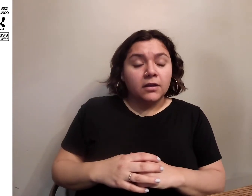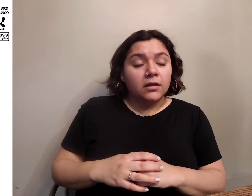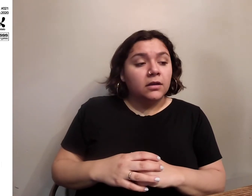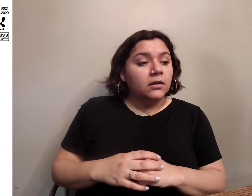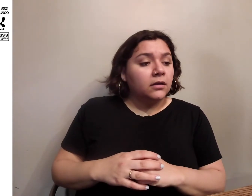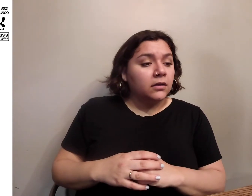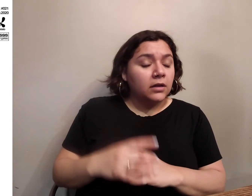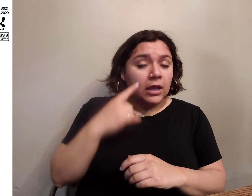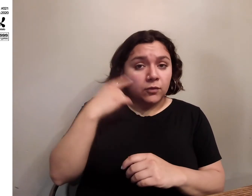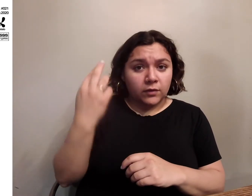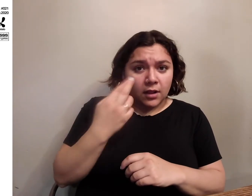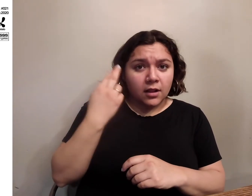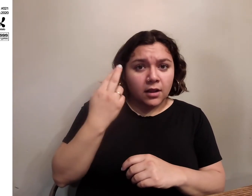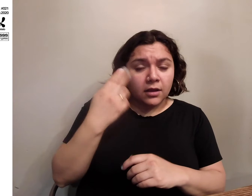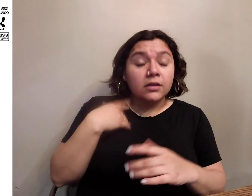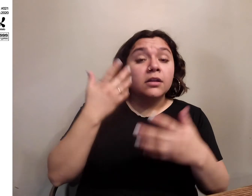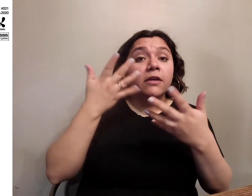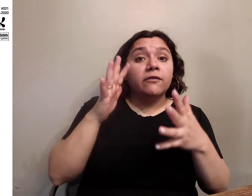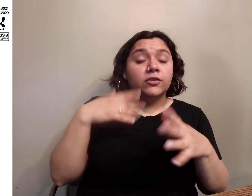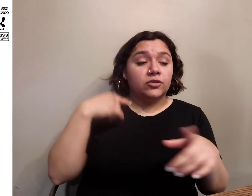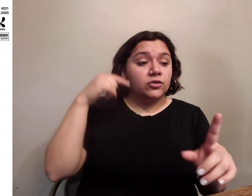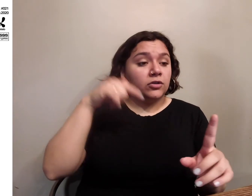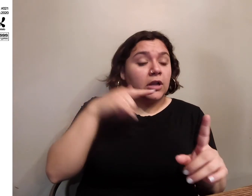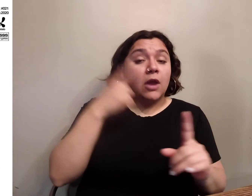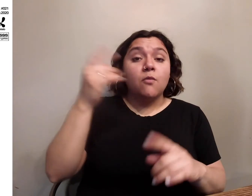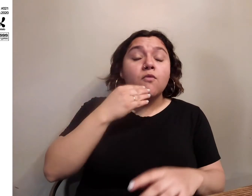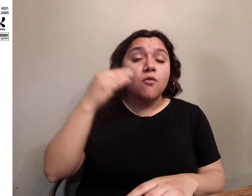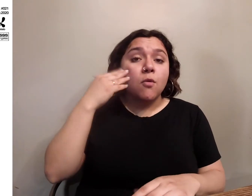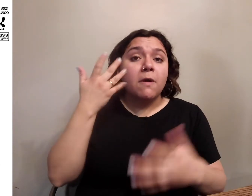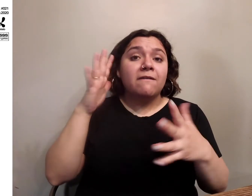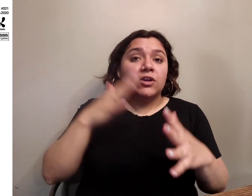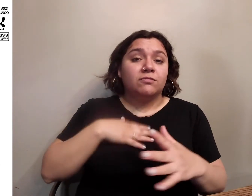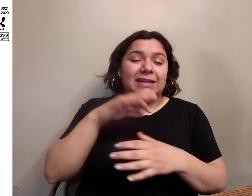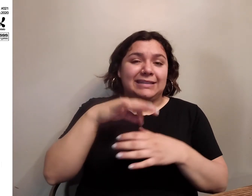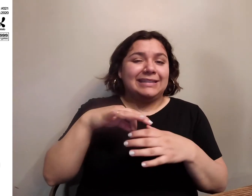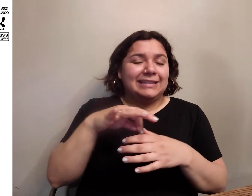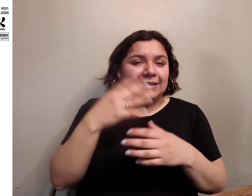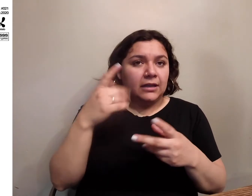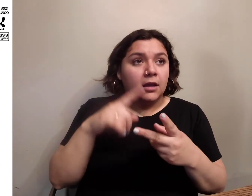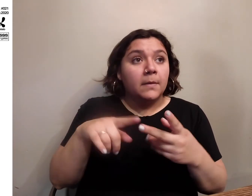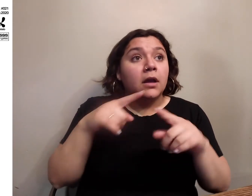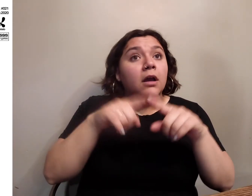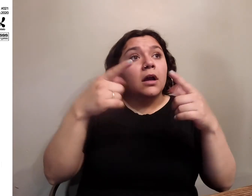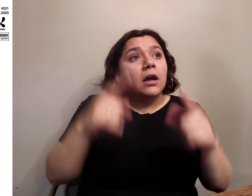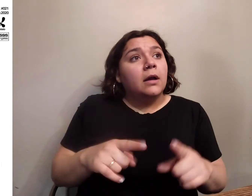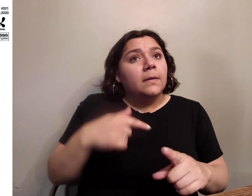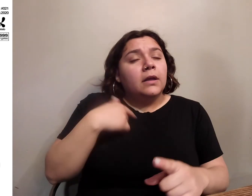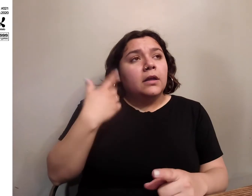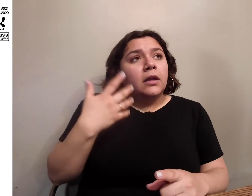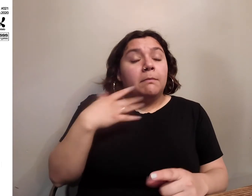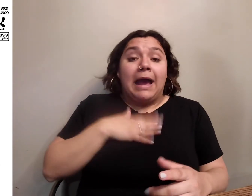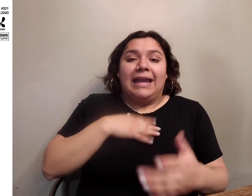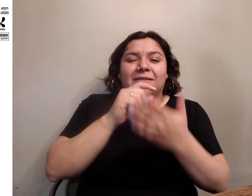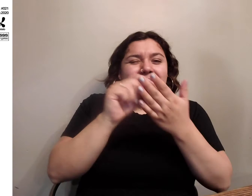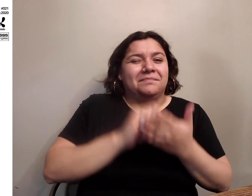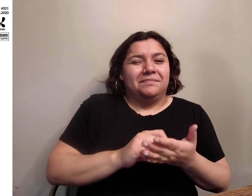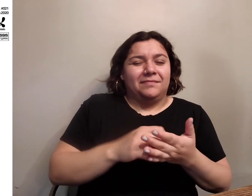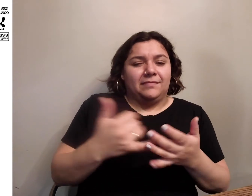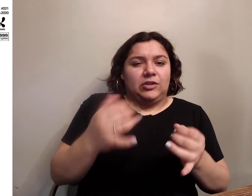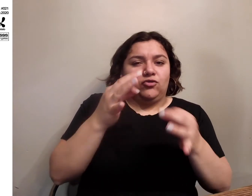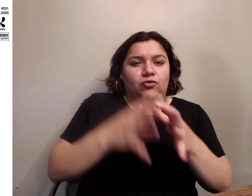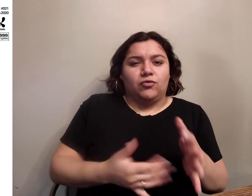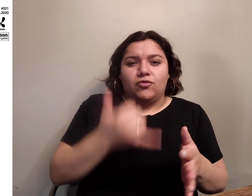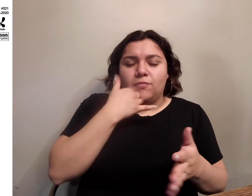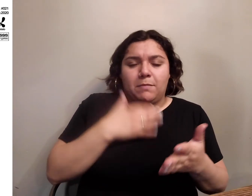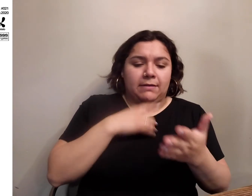And I found then after that, I went home, I finished my piece, but I found that my language hadn't caught